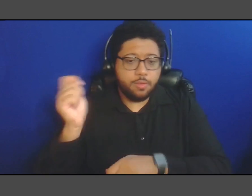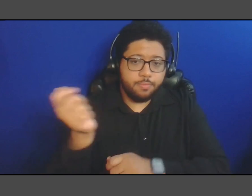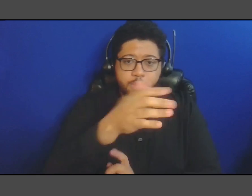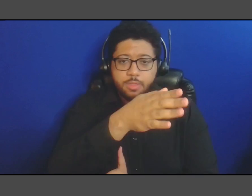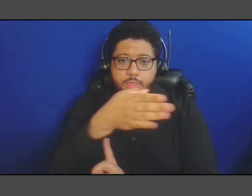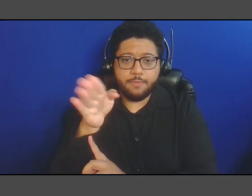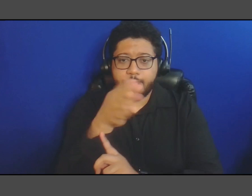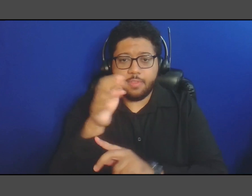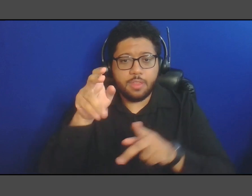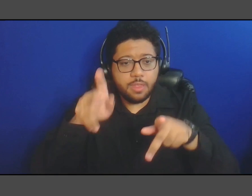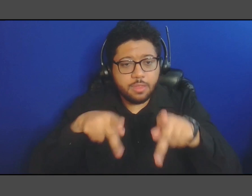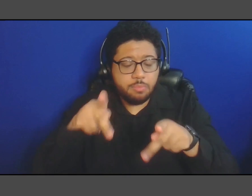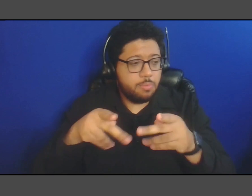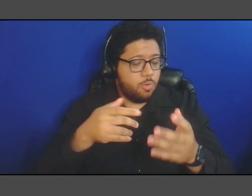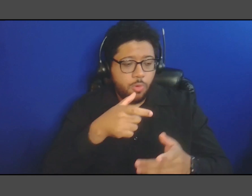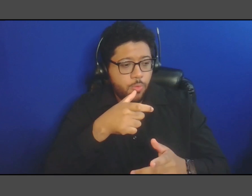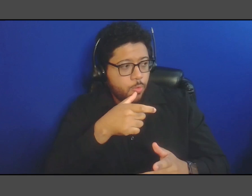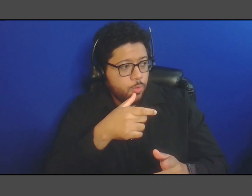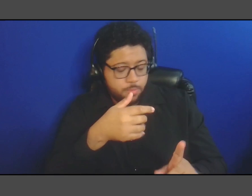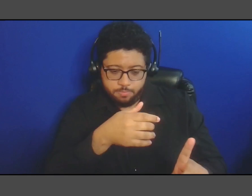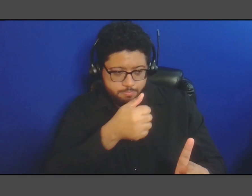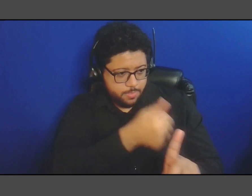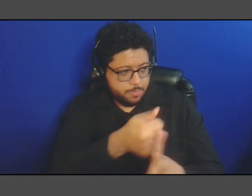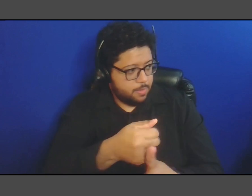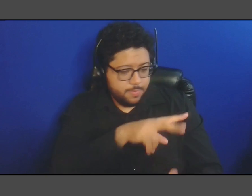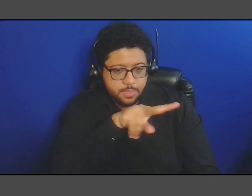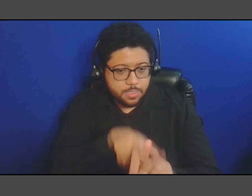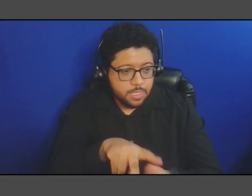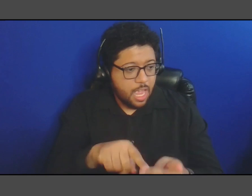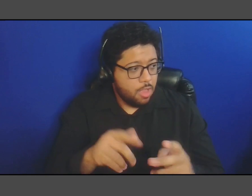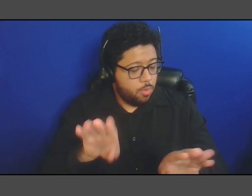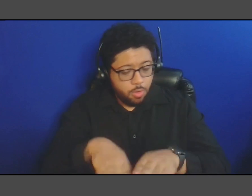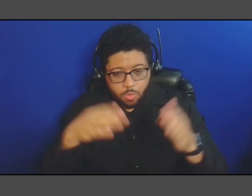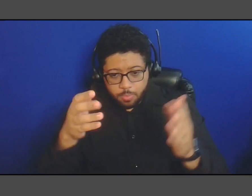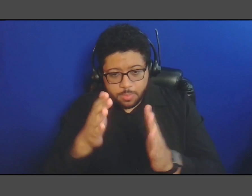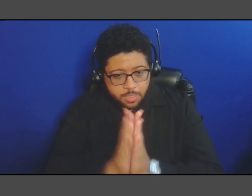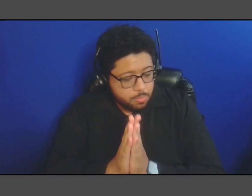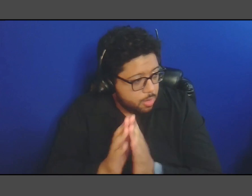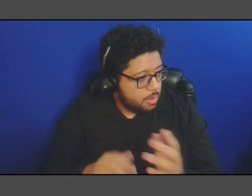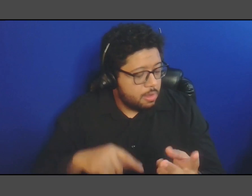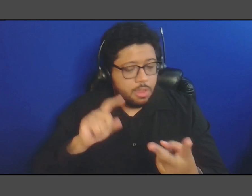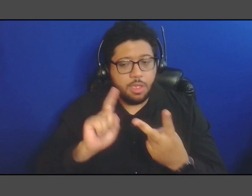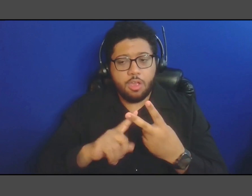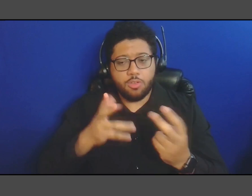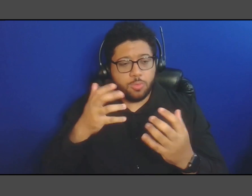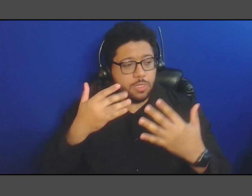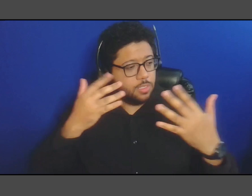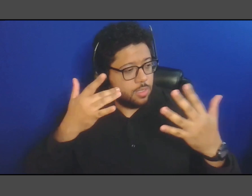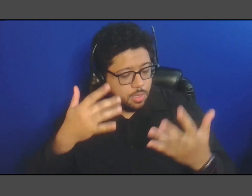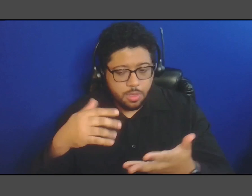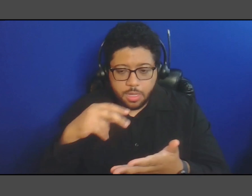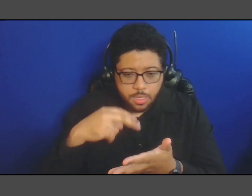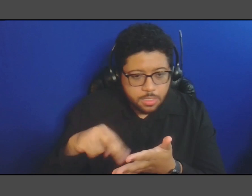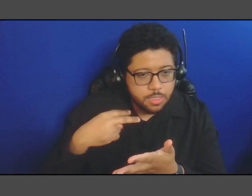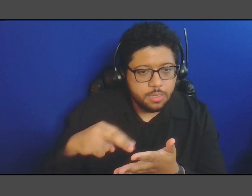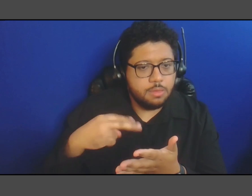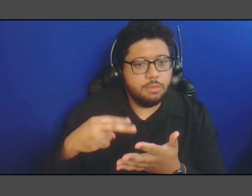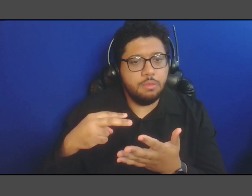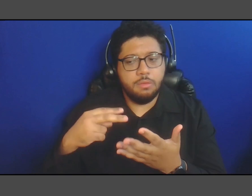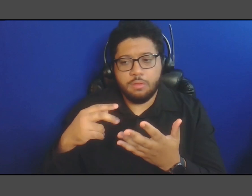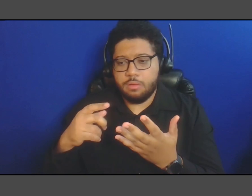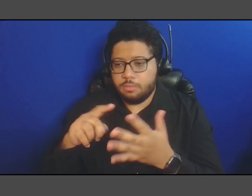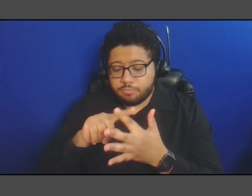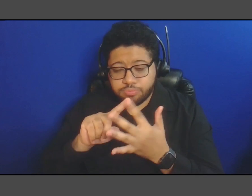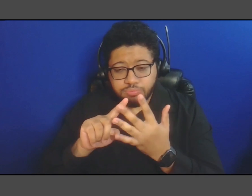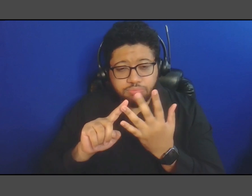prayer? Did they want songs sung or dances danced? How did they want us to, where did they